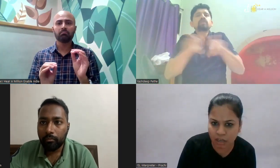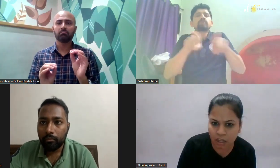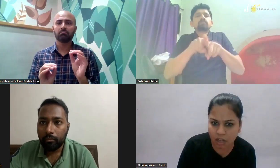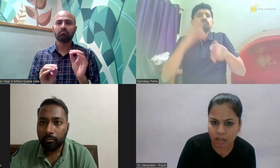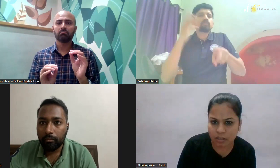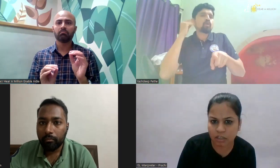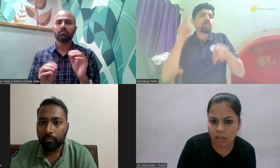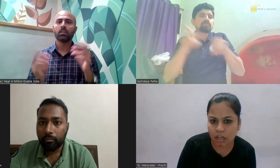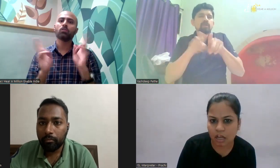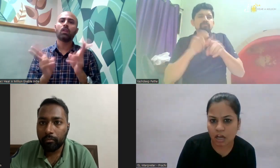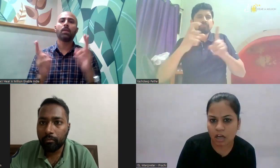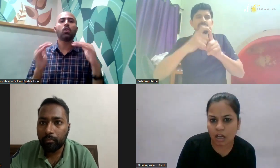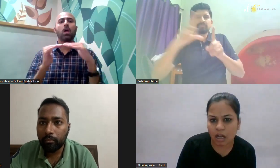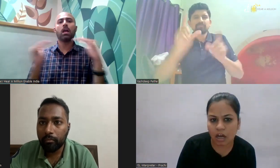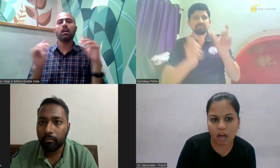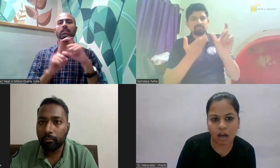someone?